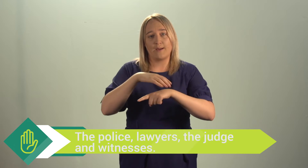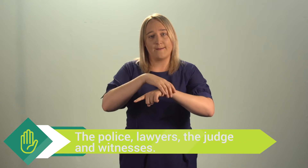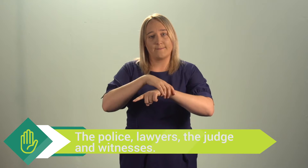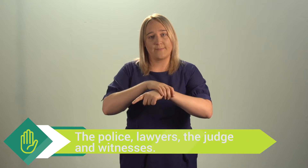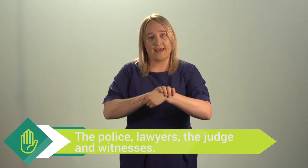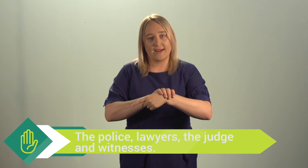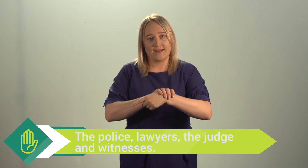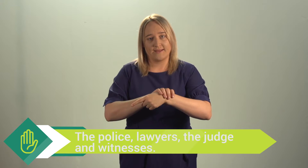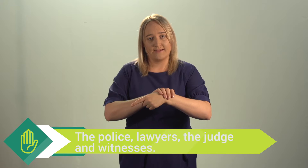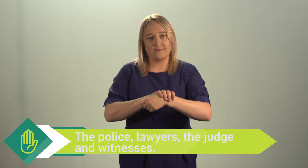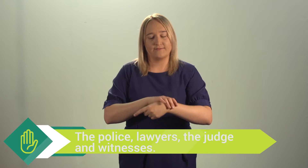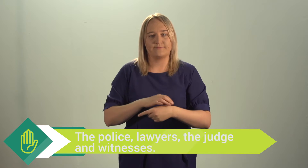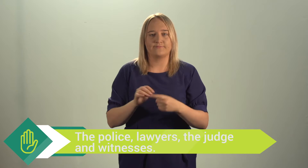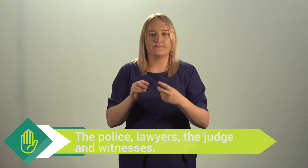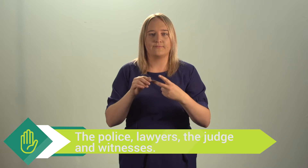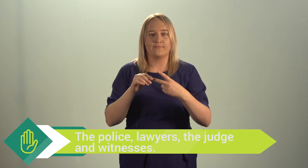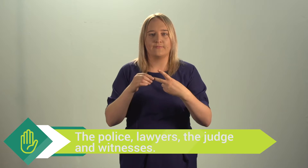The police,